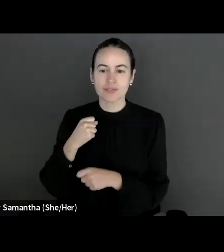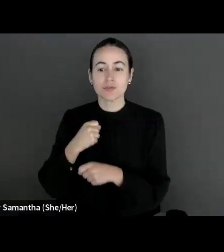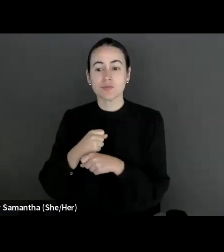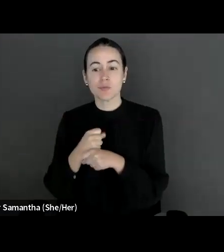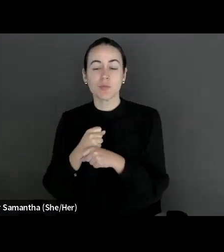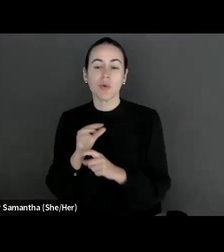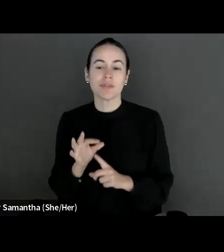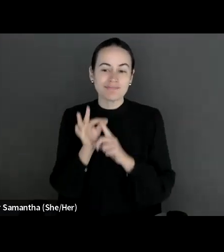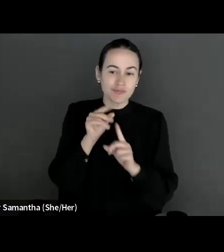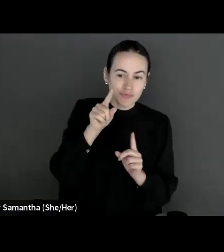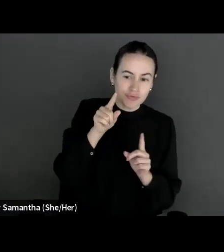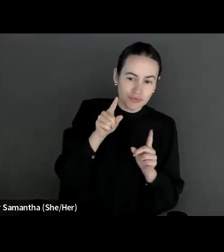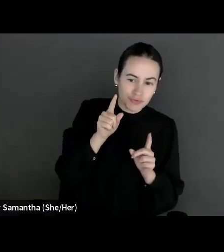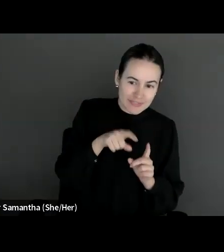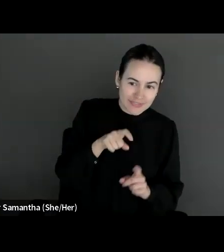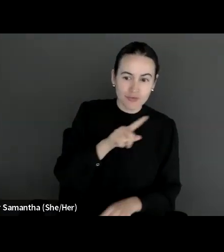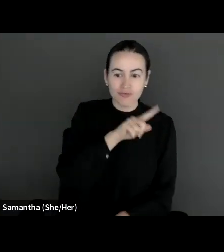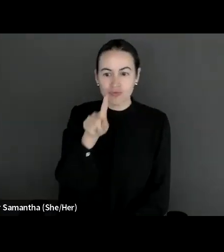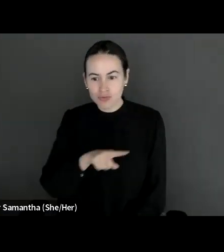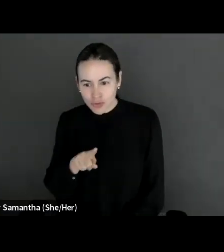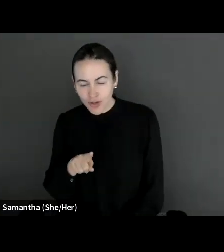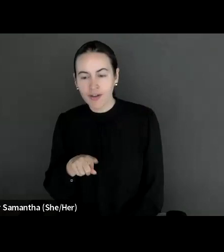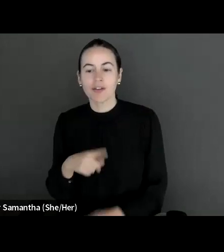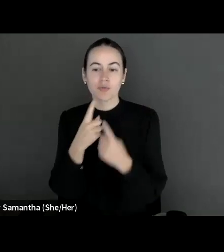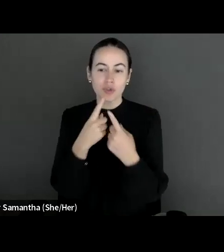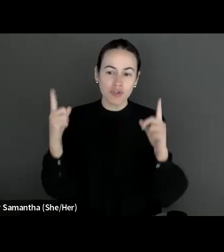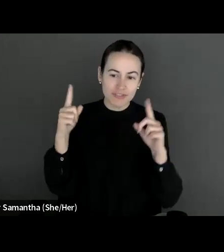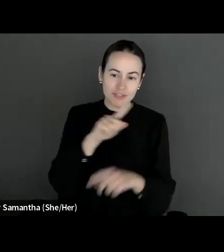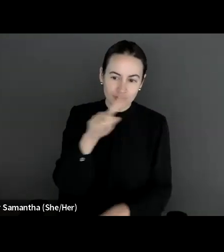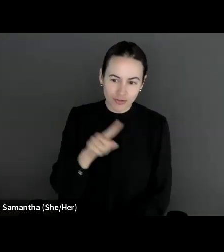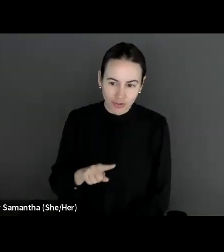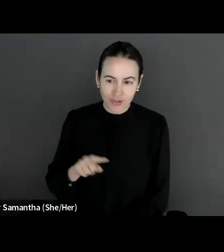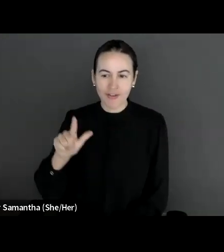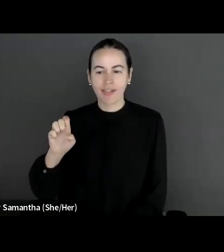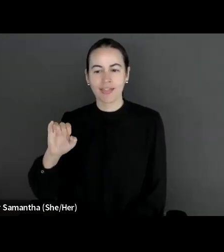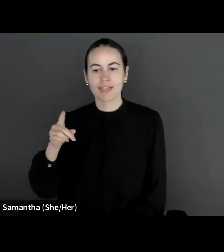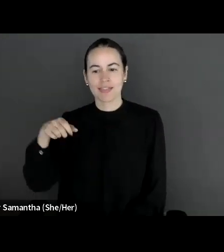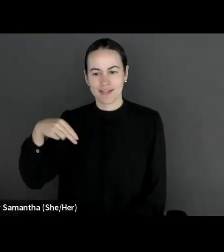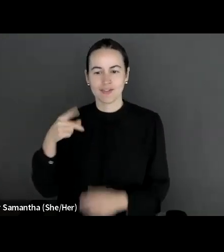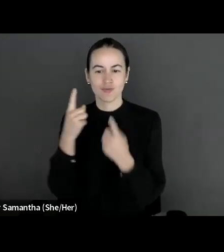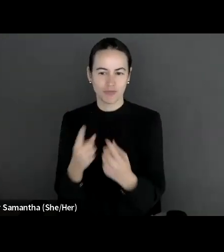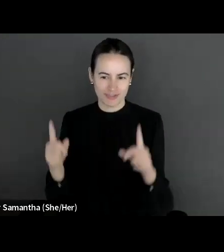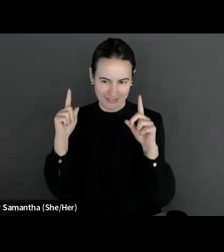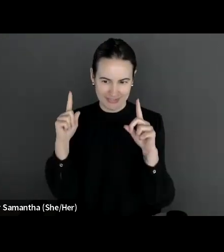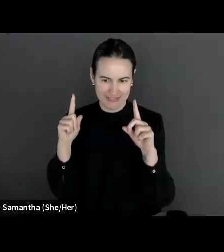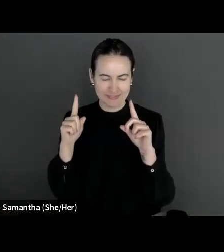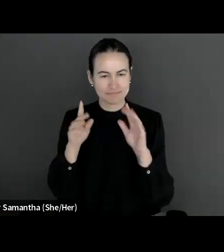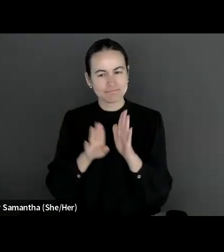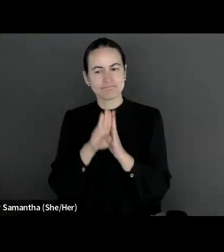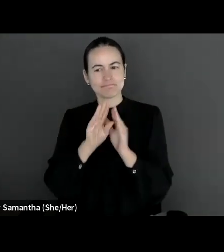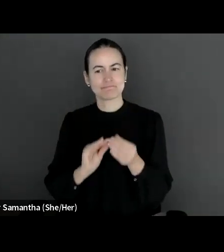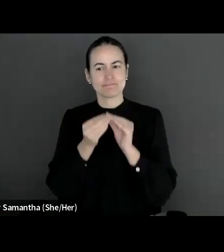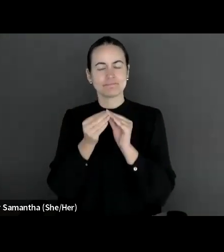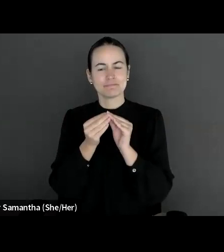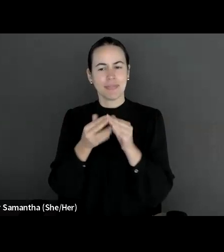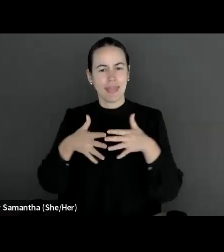University of Zurich, and Nidia De Jong from Leiden University, presenting the development of a fluency rating scale for Swiss